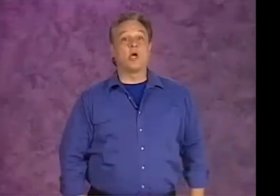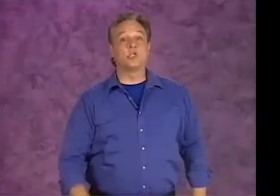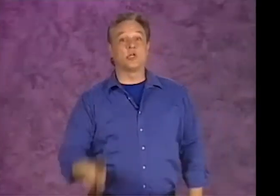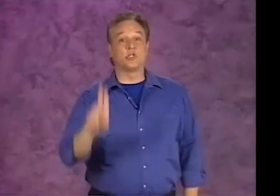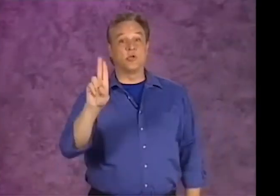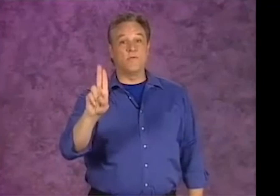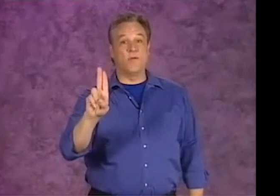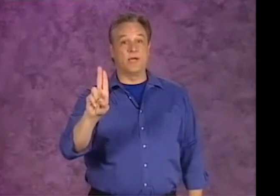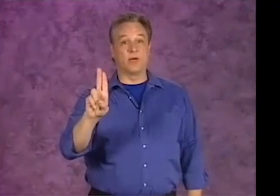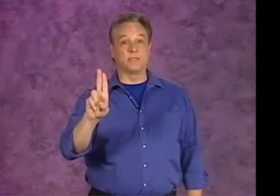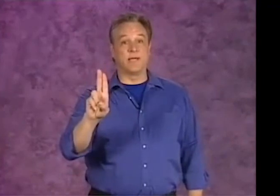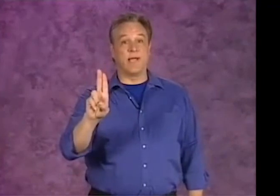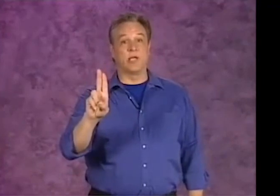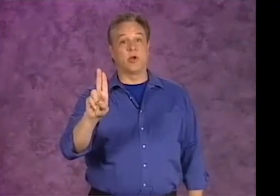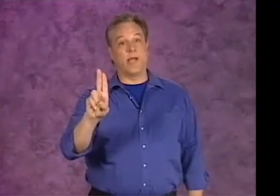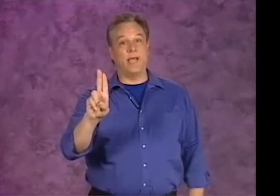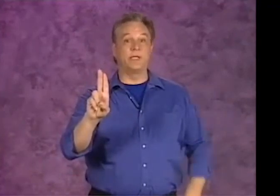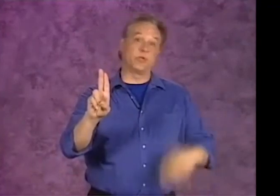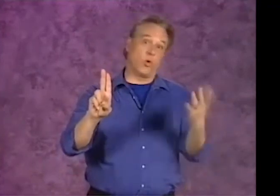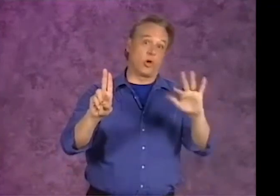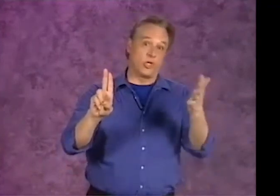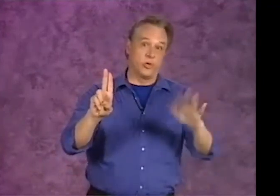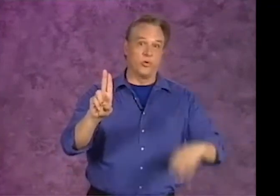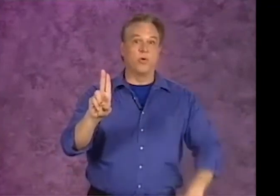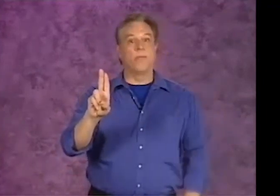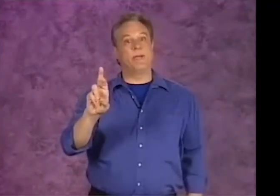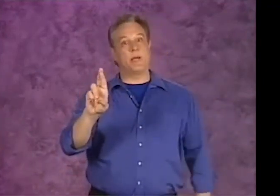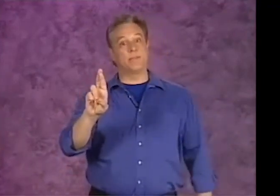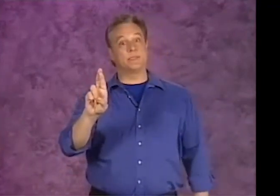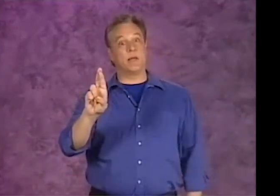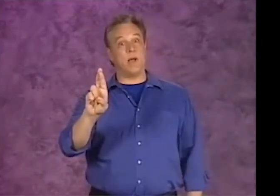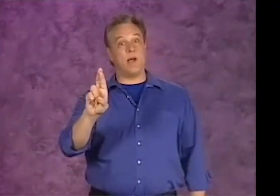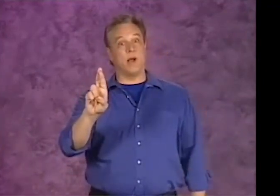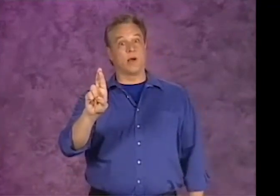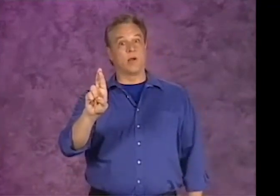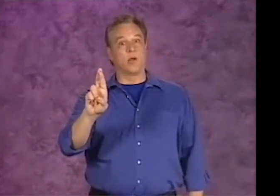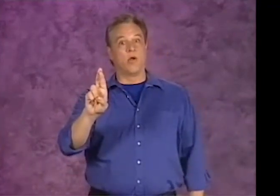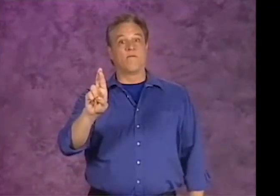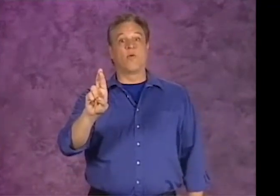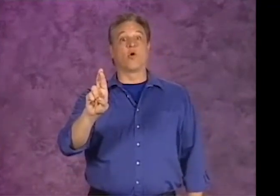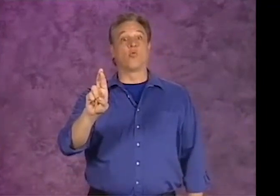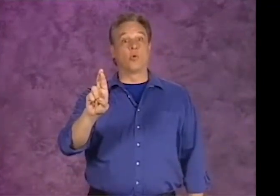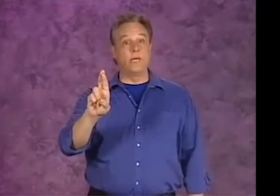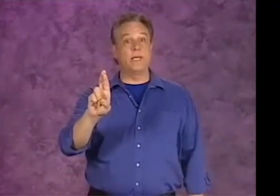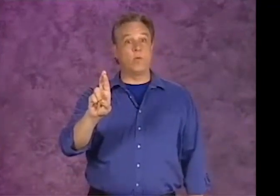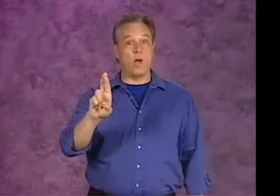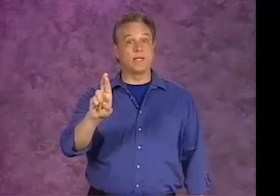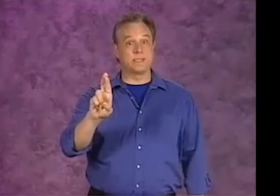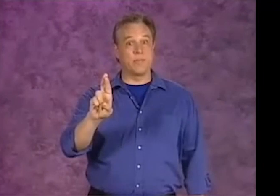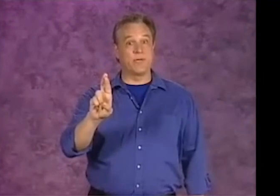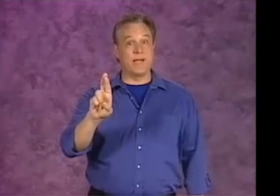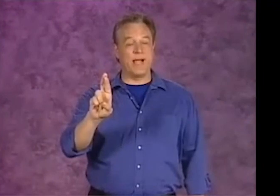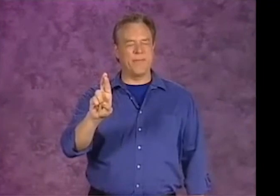Cross your two fingers and your H or U becomes an R for really wanting something to